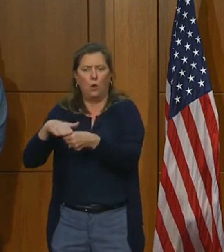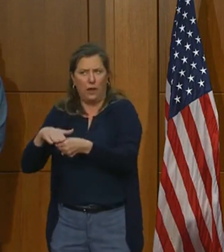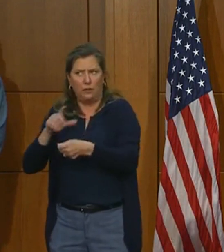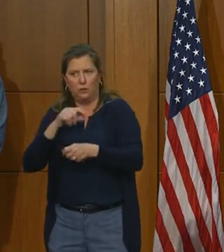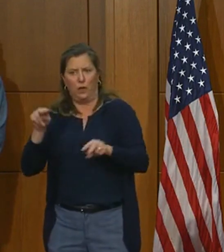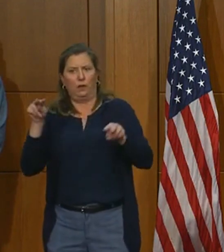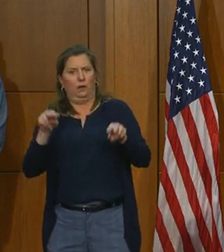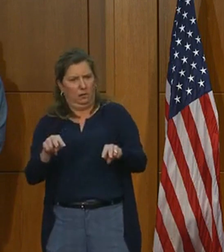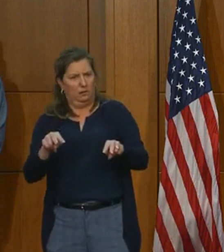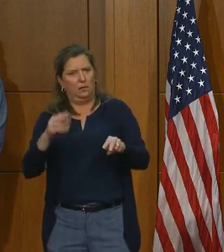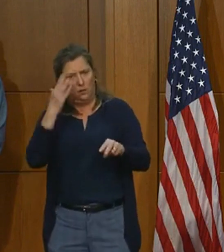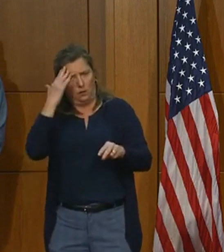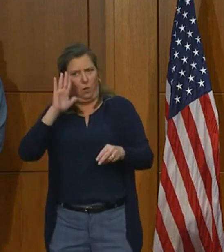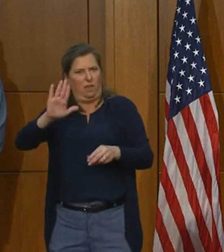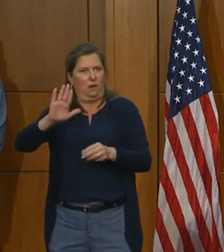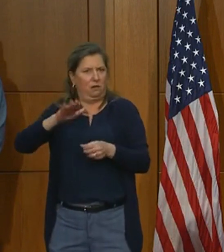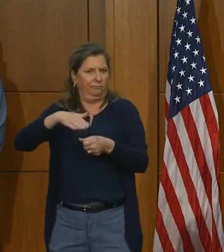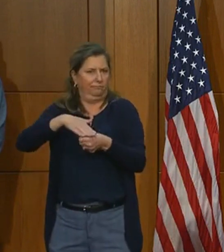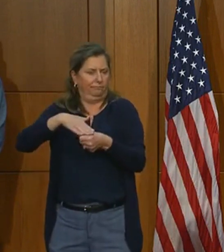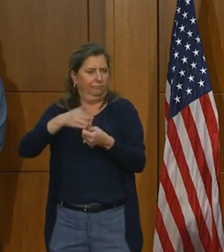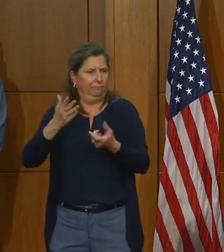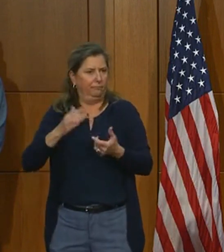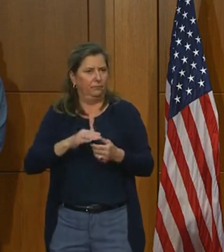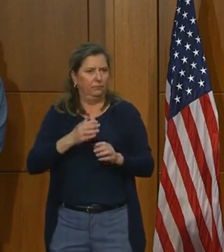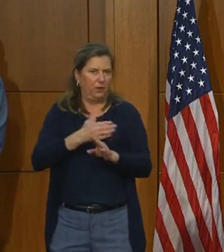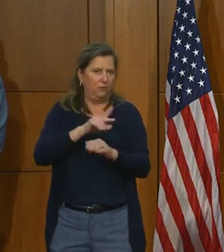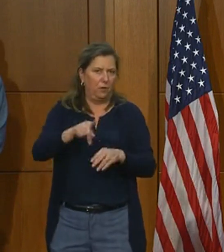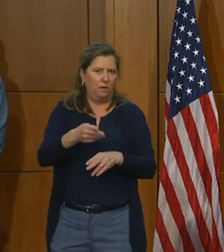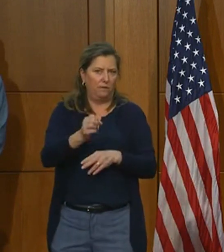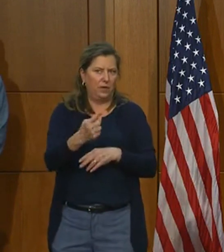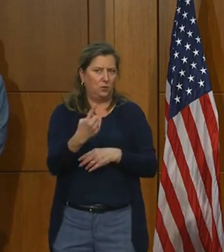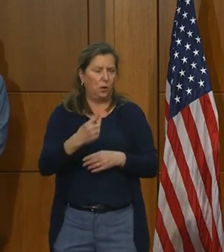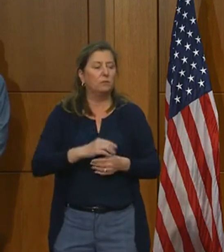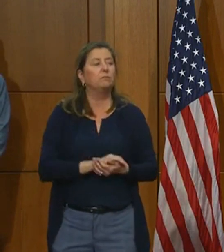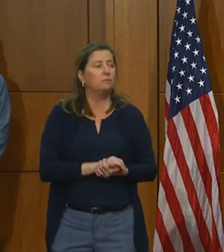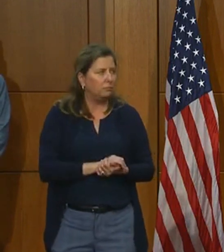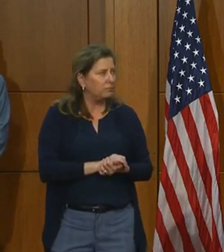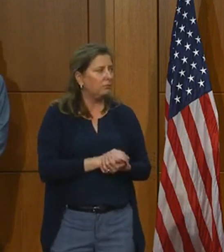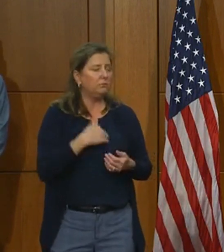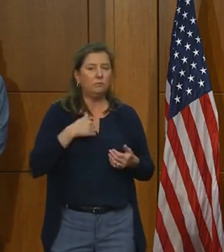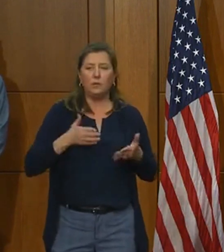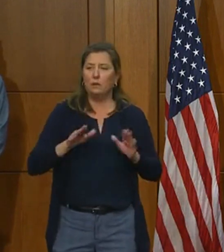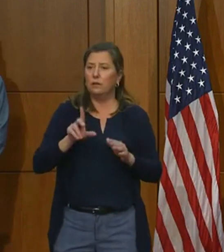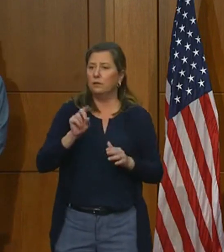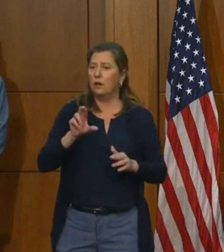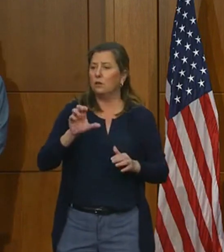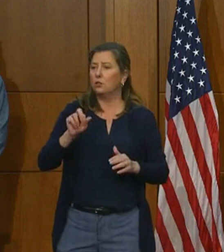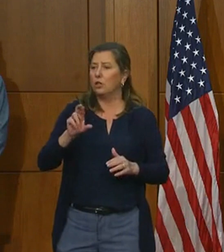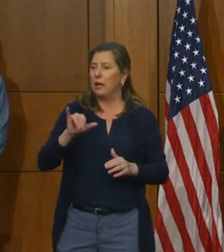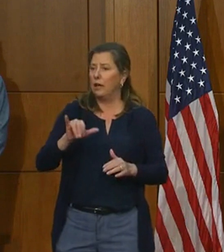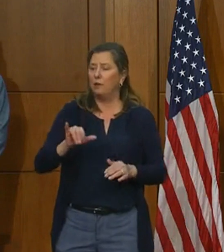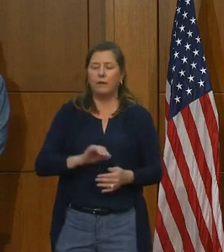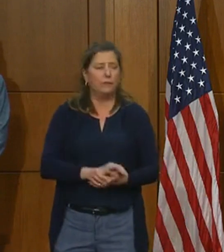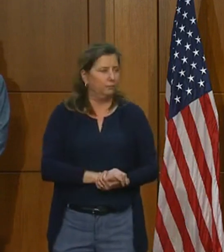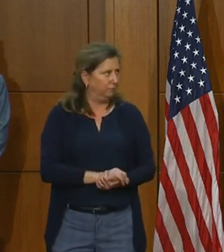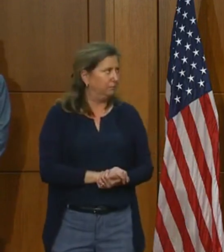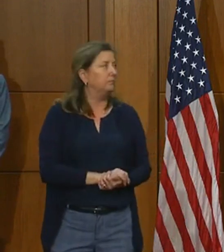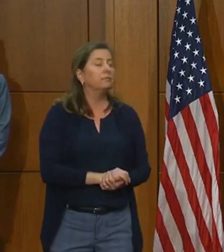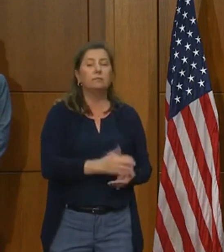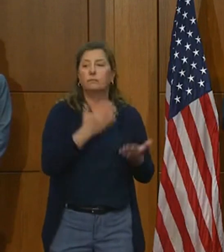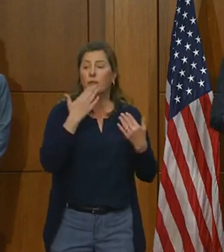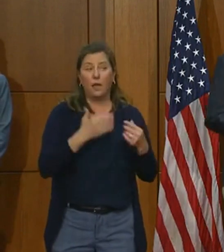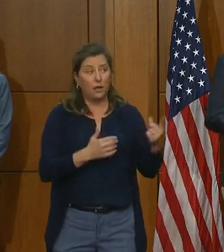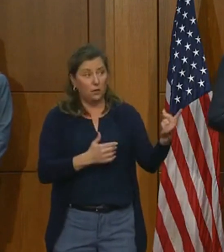see leading into phase 1 if they could have made that request? Sure. I'll let Dr. Carey address that. Thanks, Dan. Thank you, Governor.